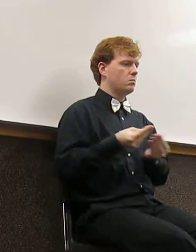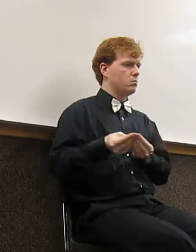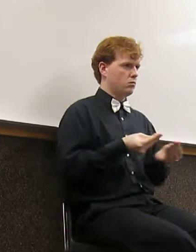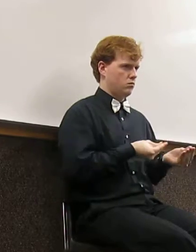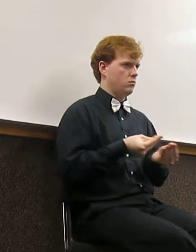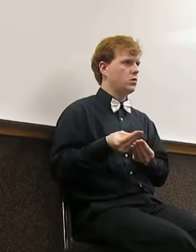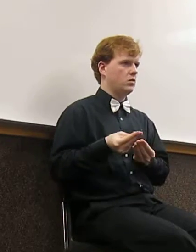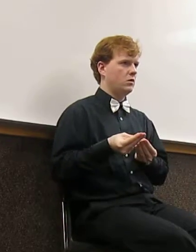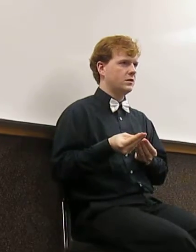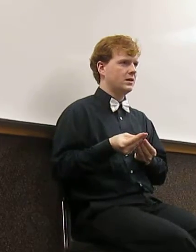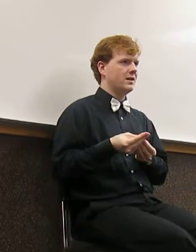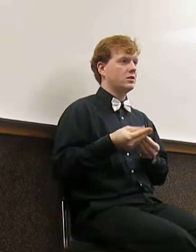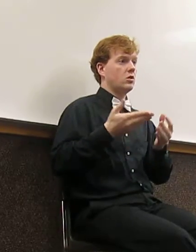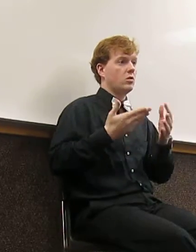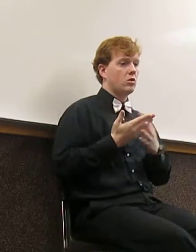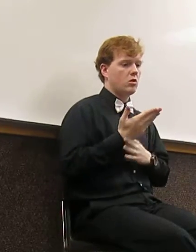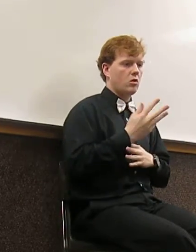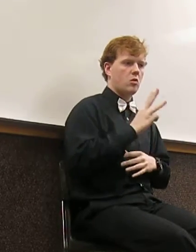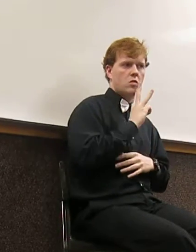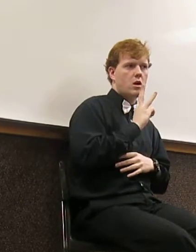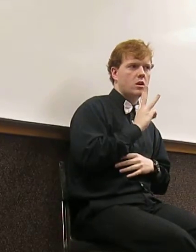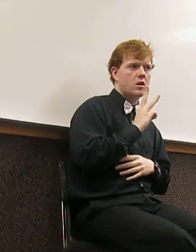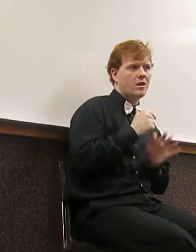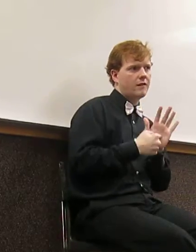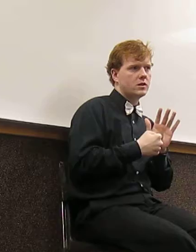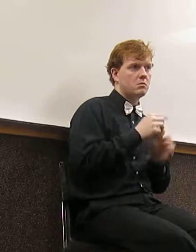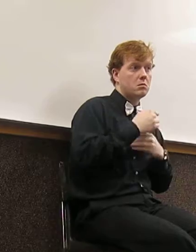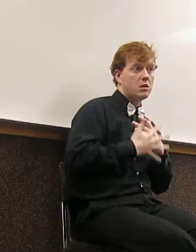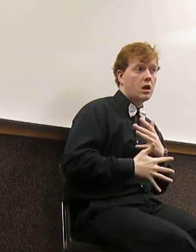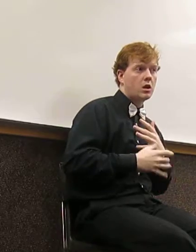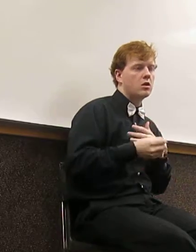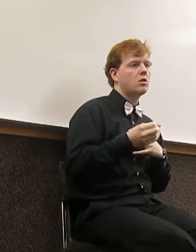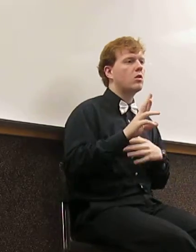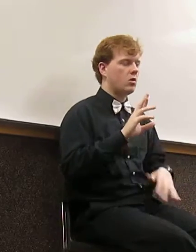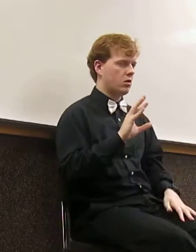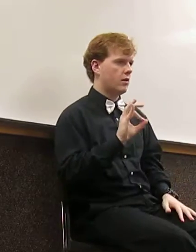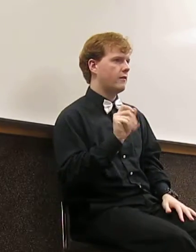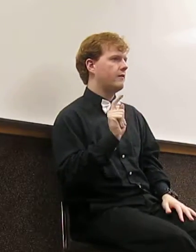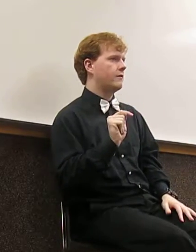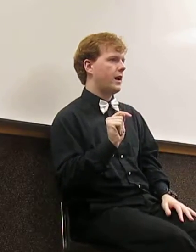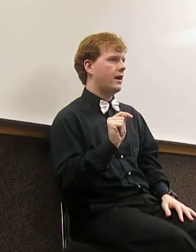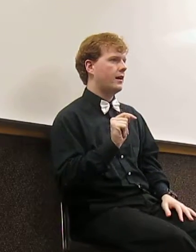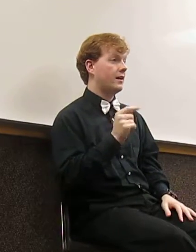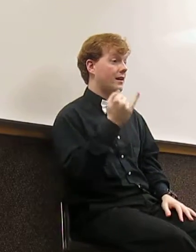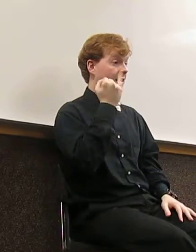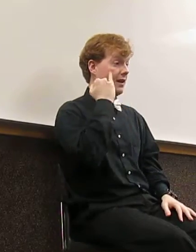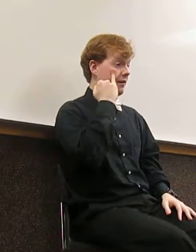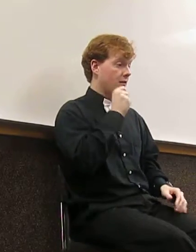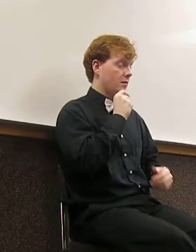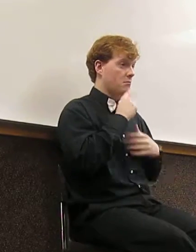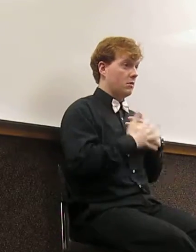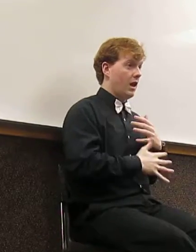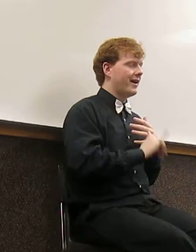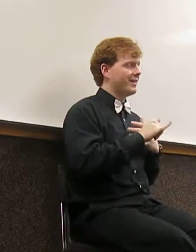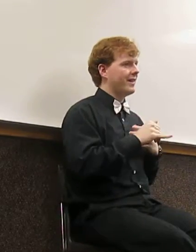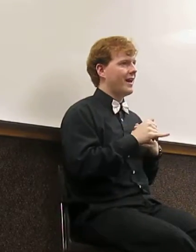and fat. Same thing. Which one's going to travel faster? Water. Water soluble, right. So a water soluble